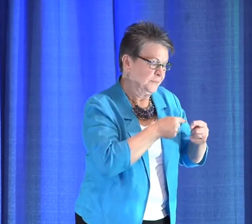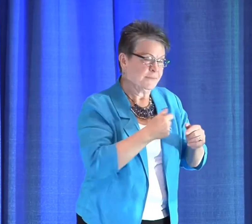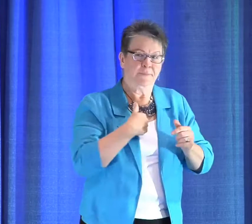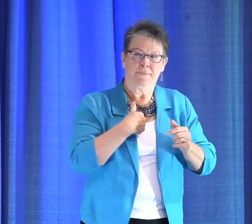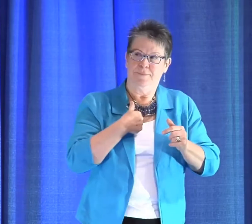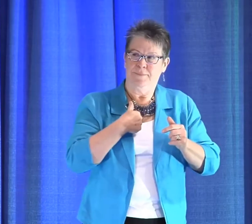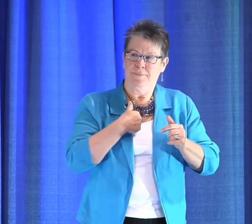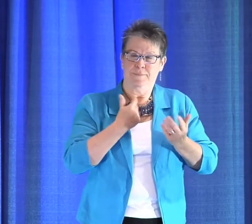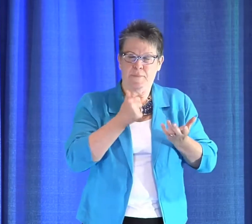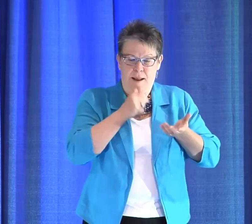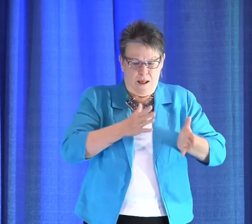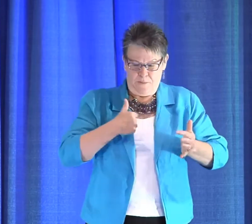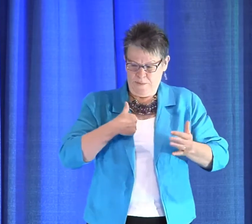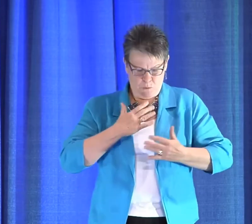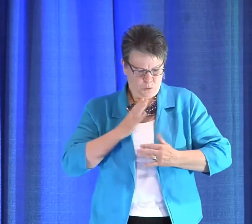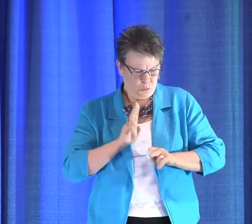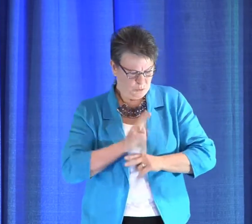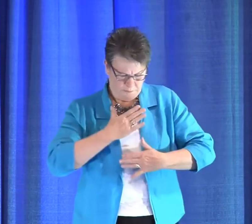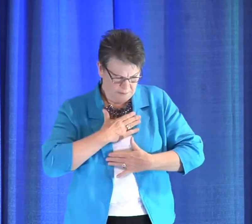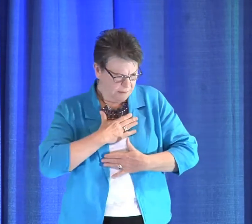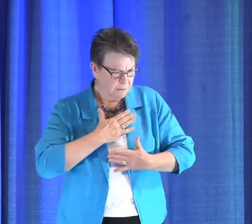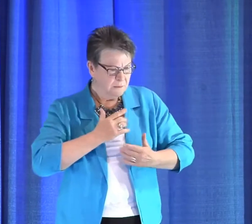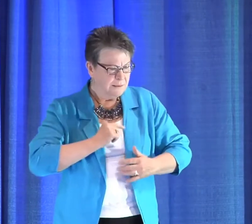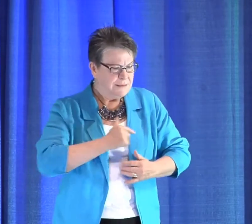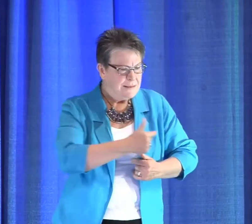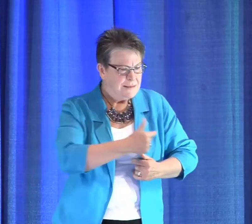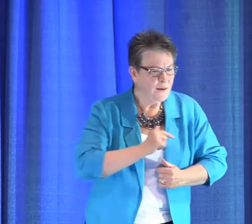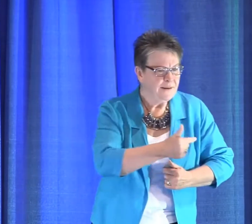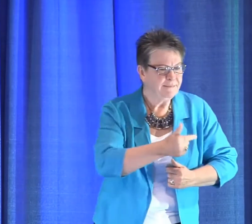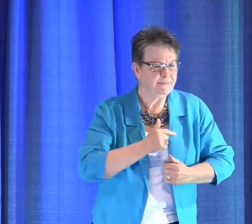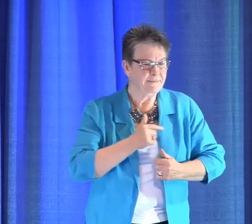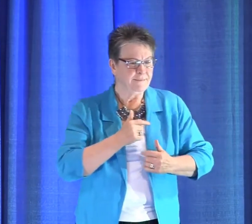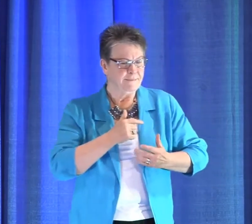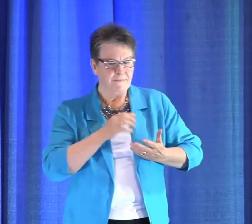But hearing interpreters have to follow the deaf interpreter.